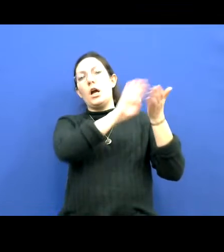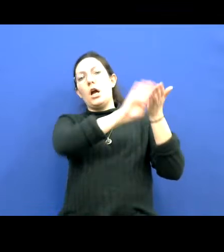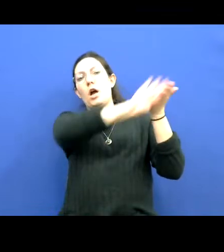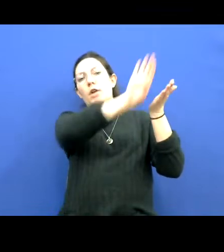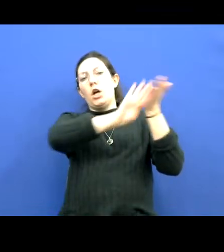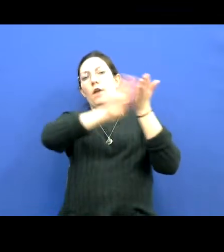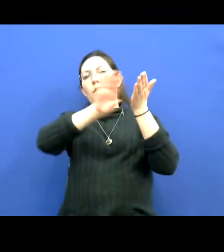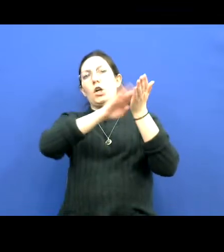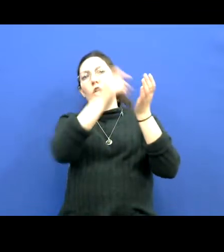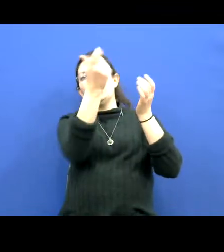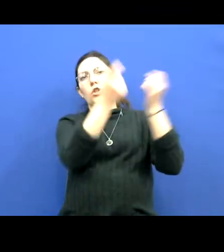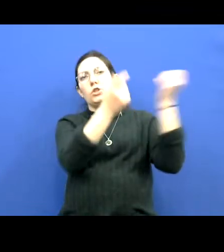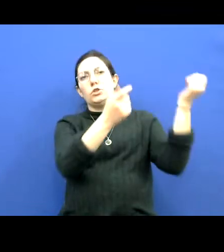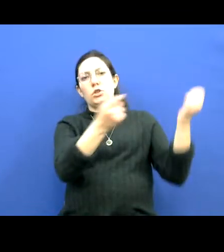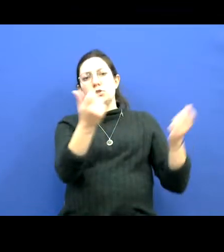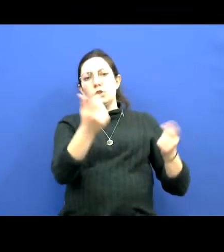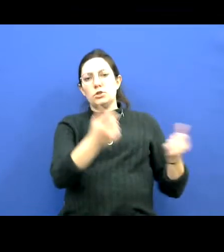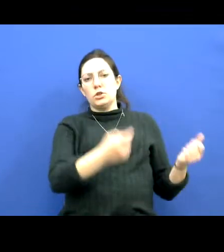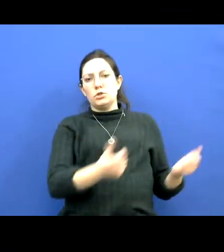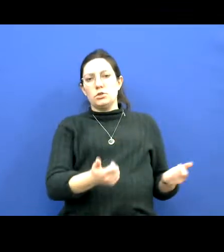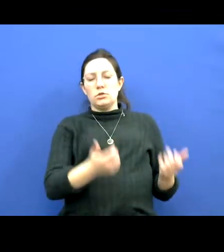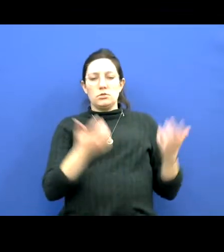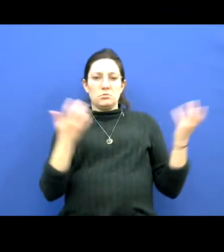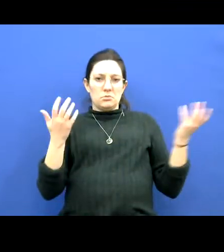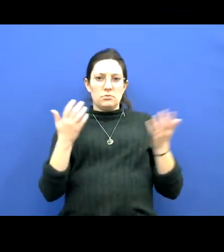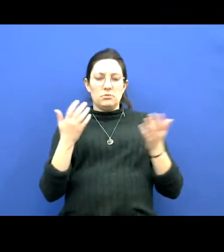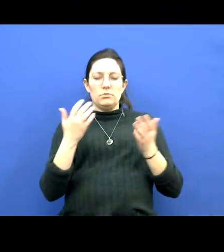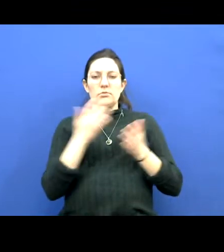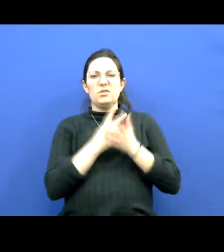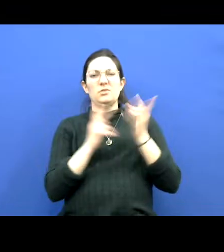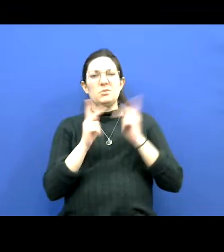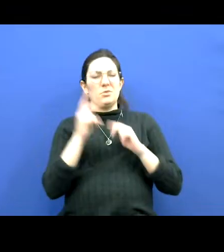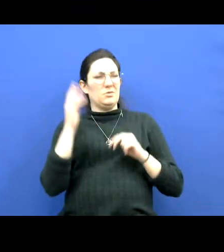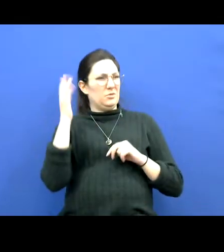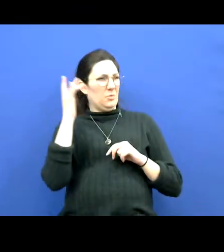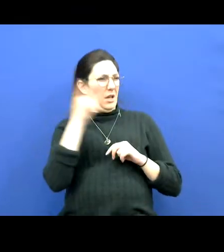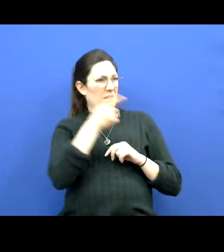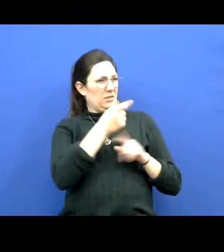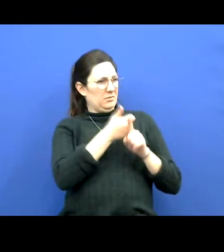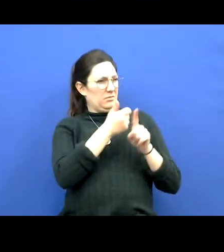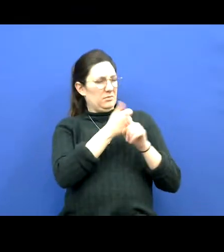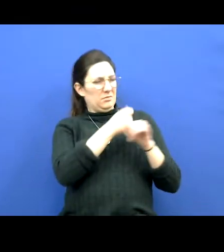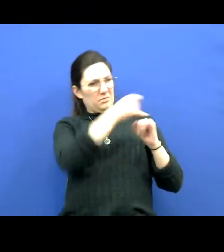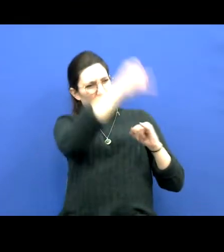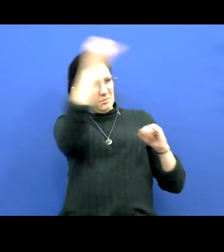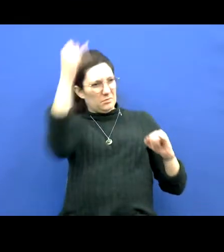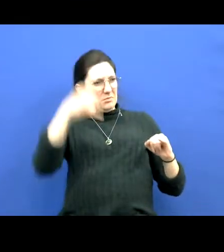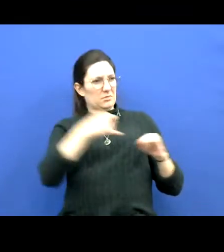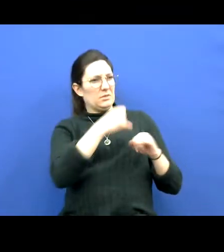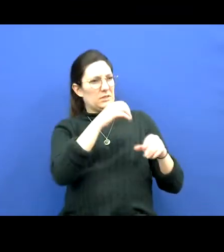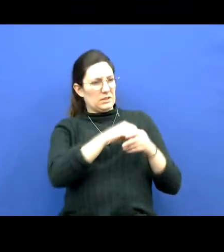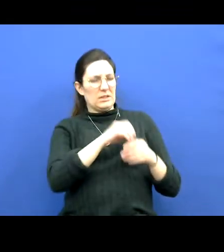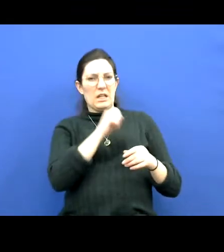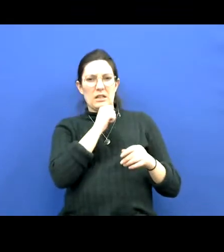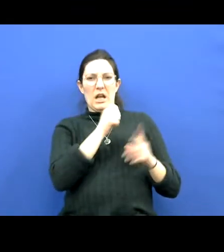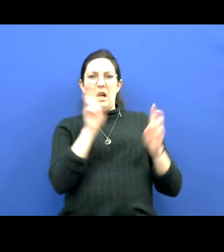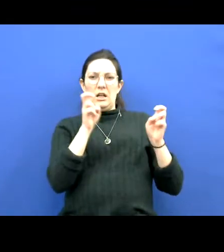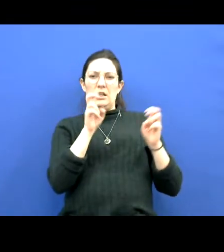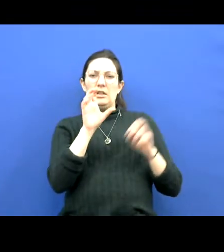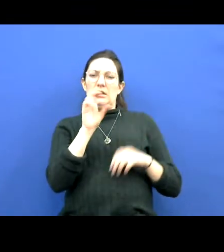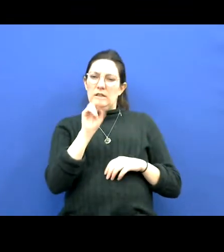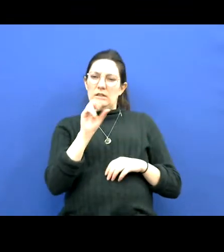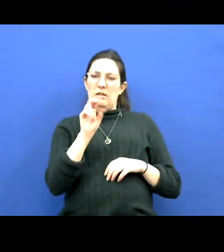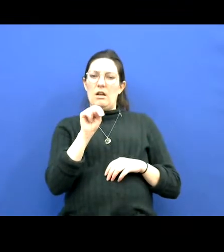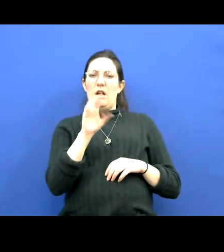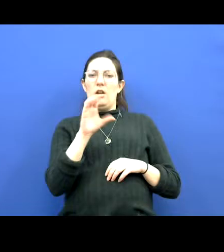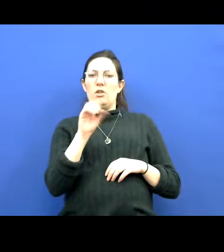might ask, why do you have non-contributing properties in there at all? And the reason is if I've got a whole bunch of